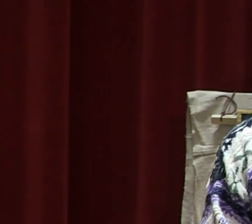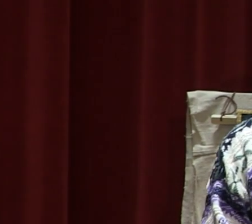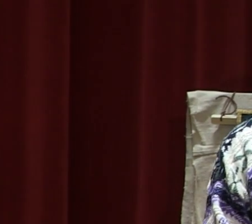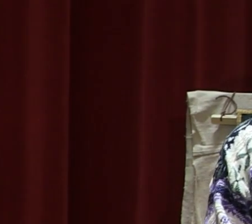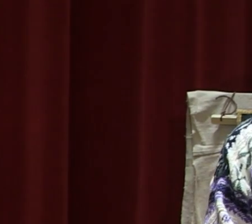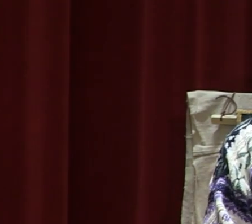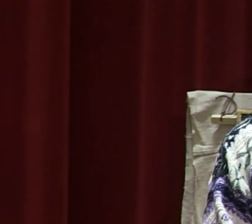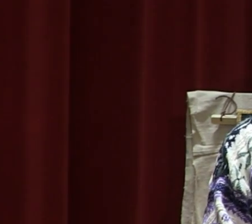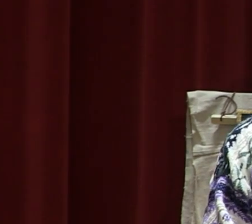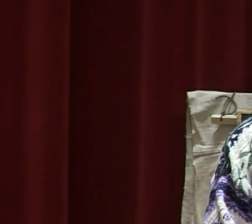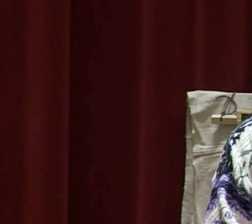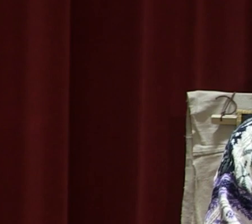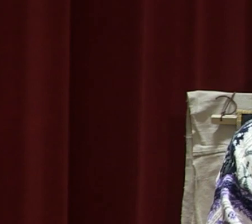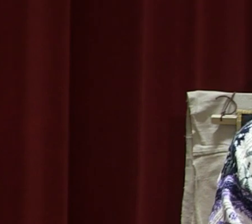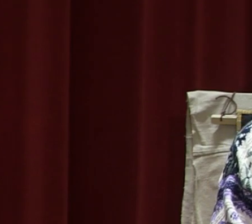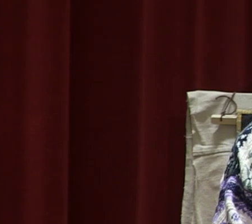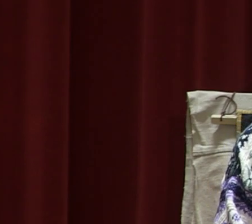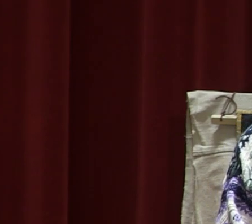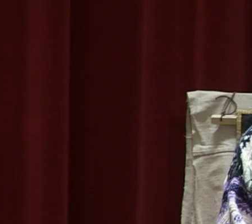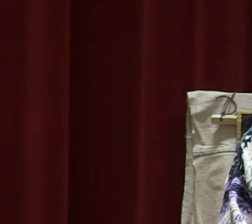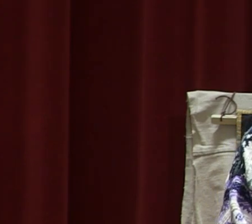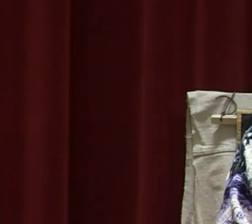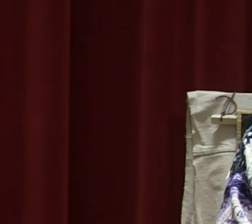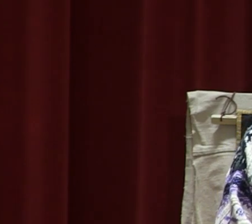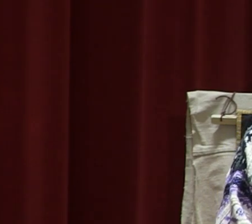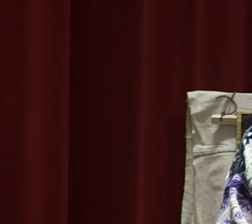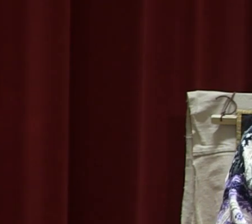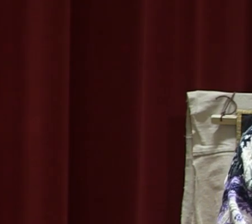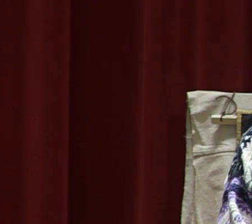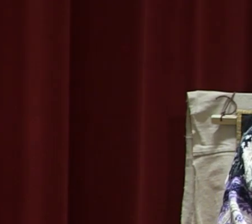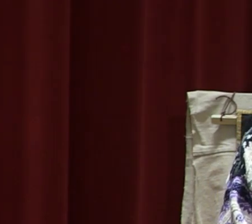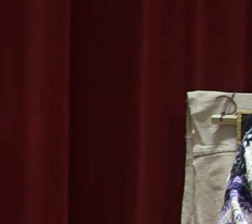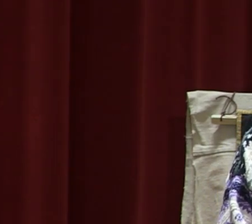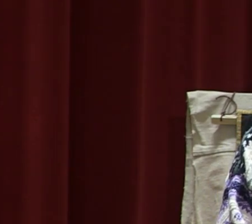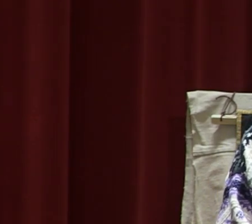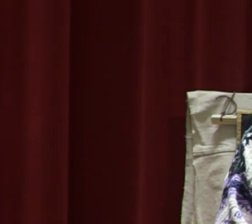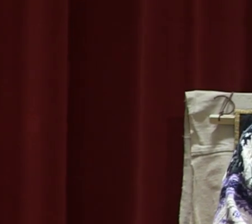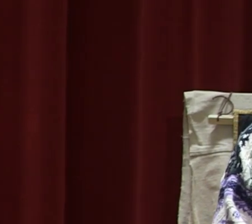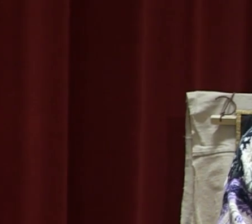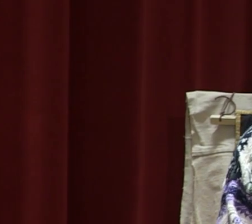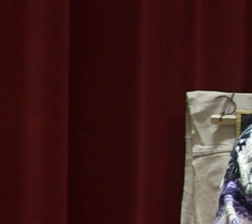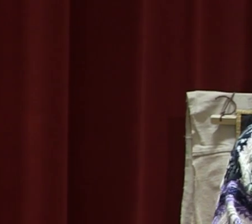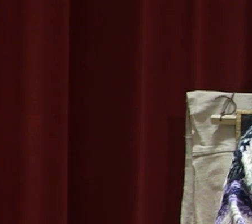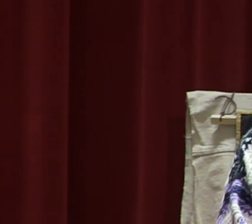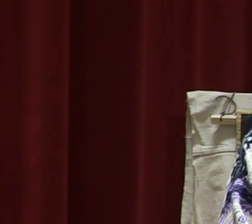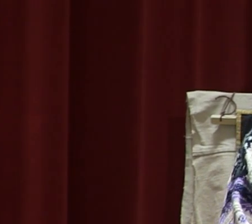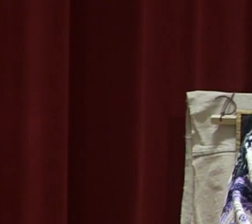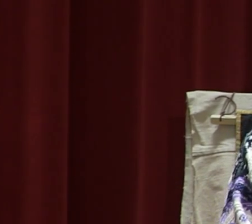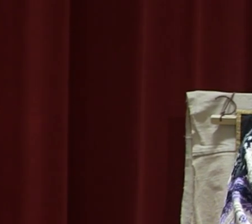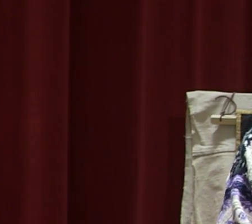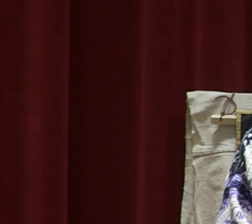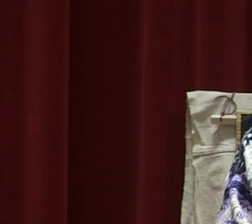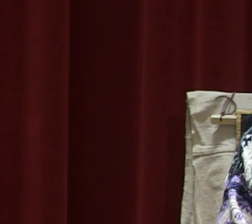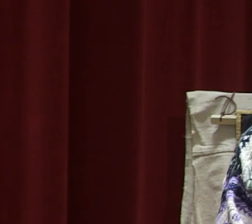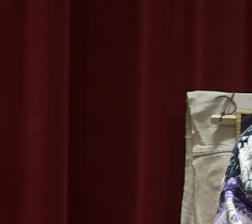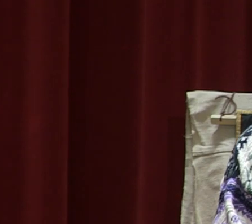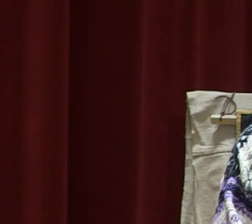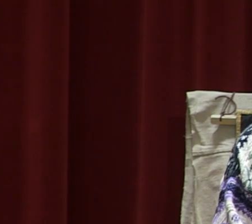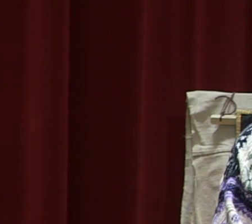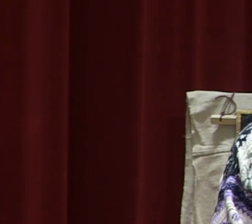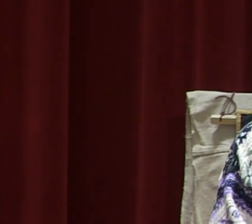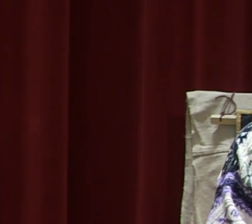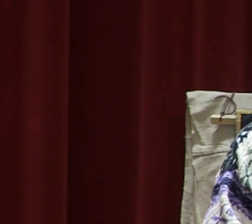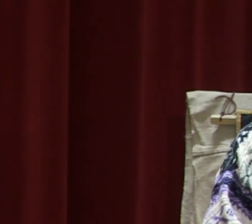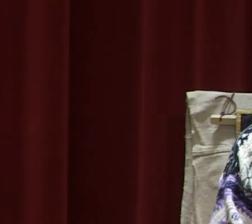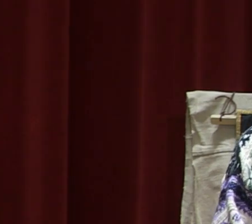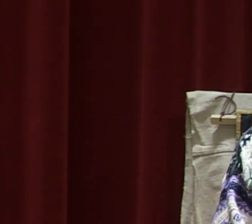the name of Stevie McNamara, or Stevie Mac. Now, Stevie Mac